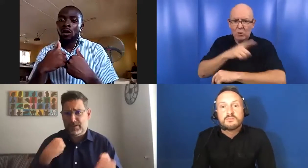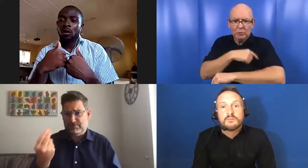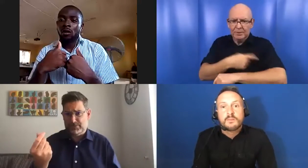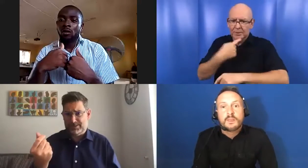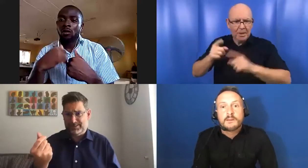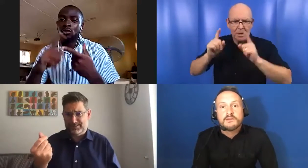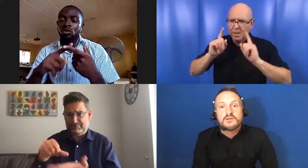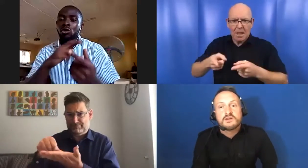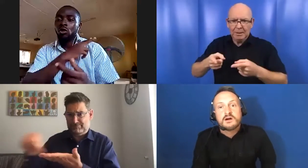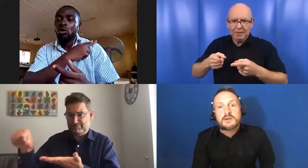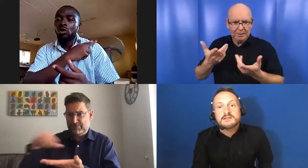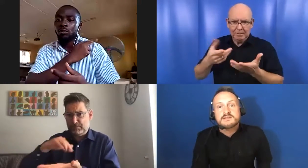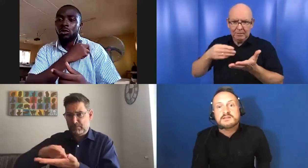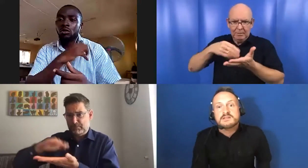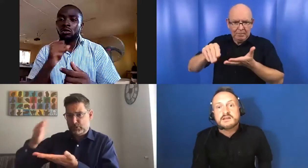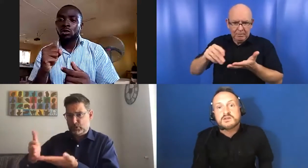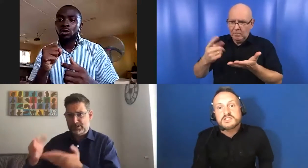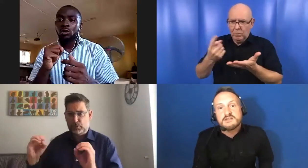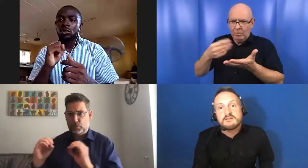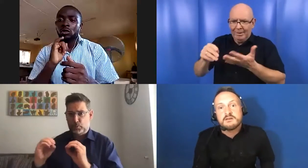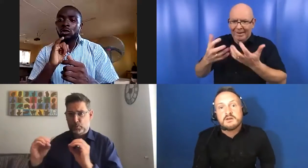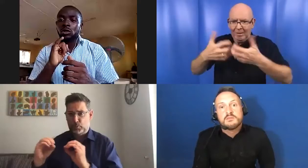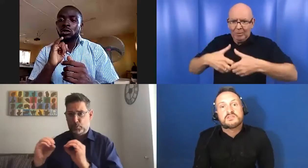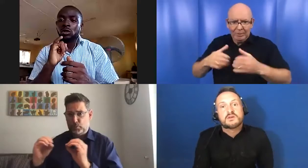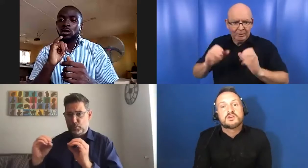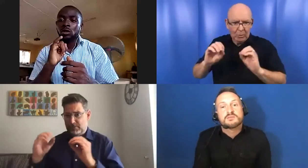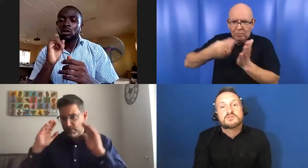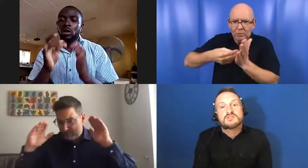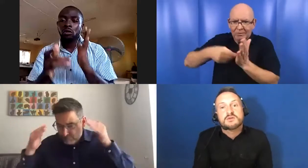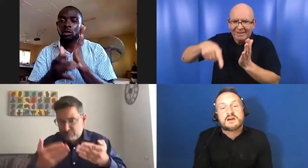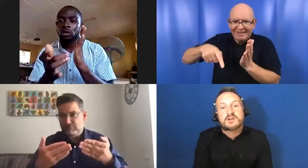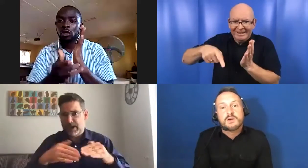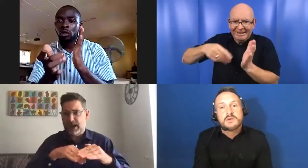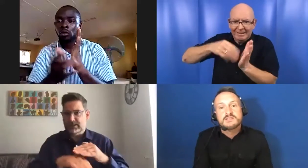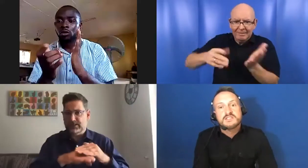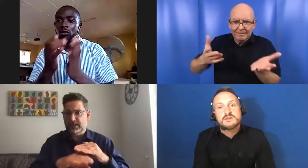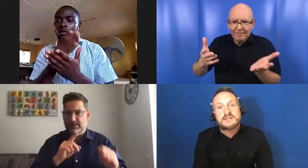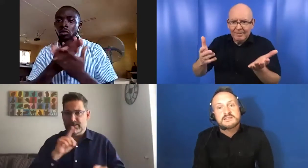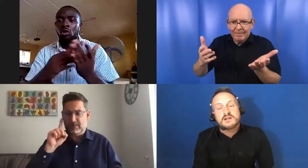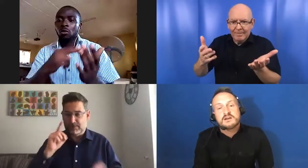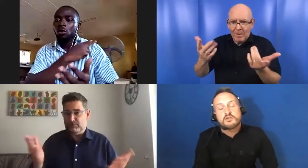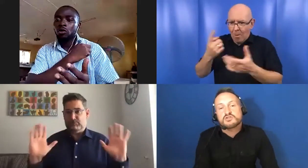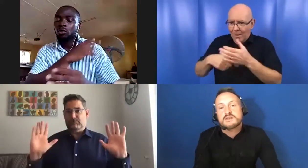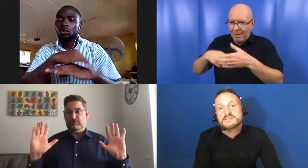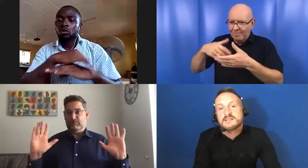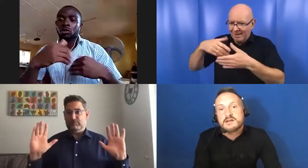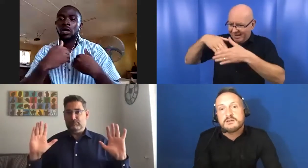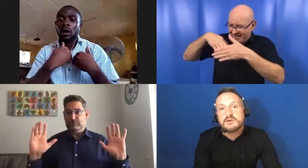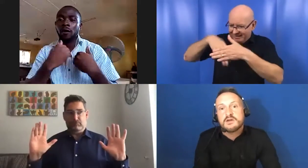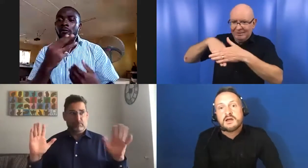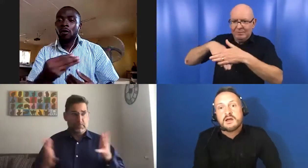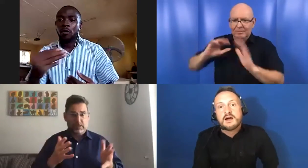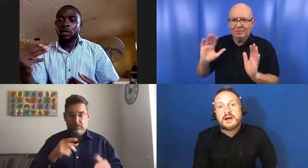hospitals using iPads and other technologies, but some hospitals don't have equipment to do this, they don't have contracts set